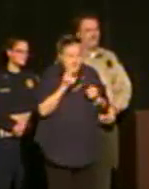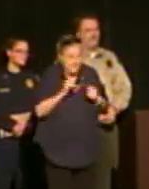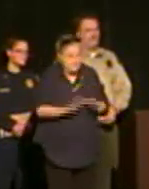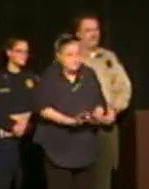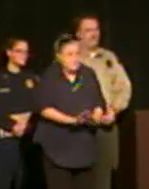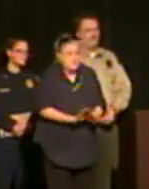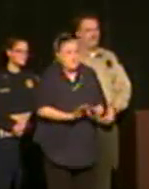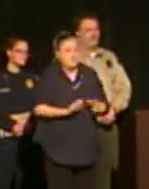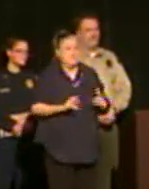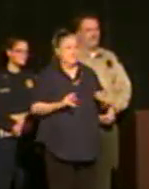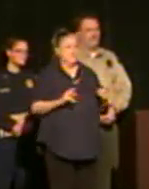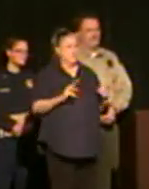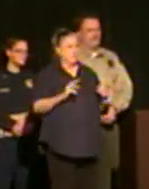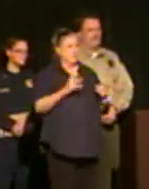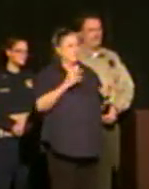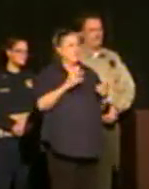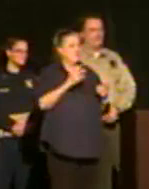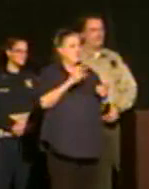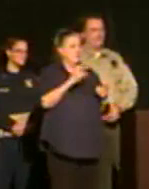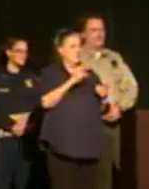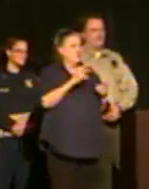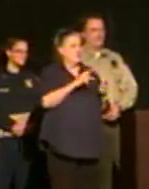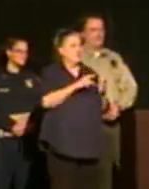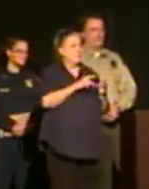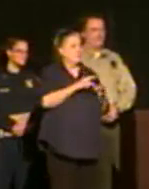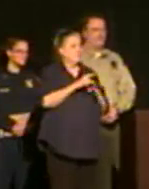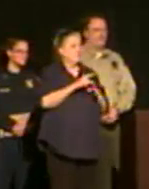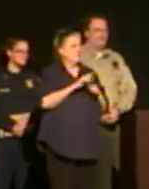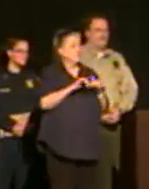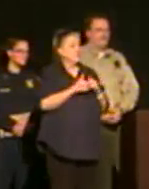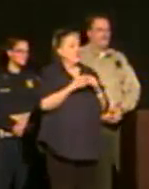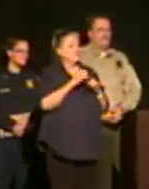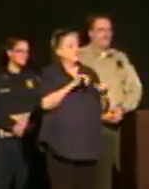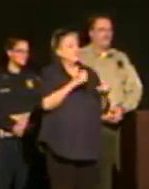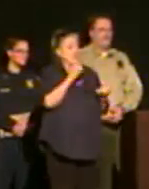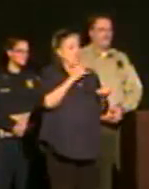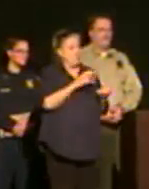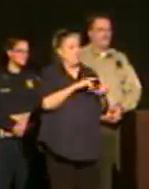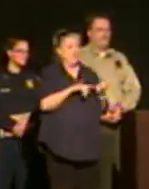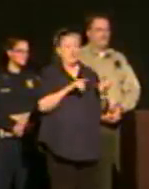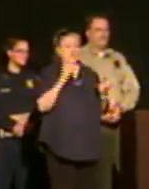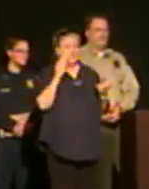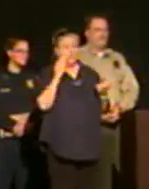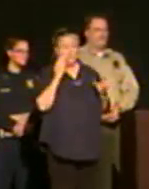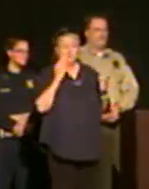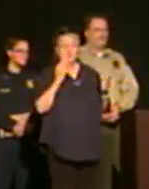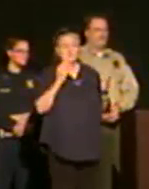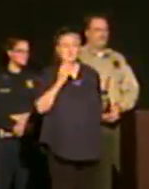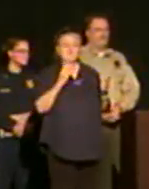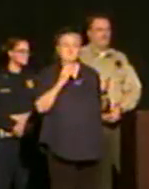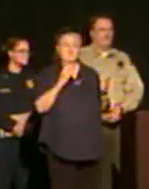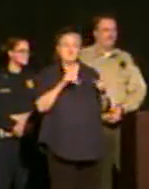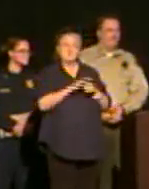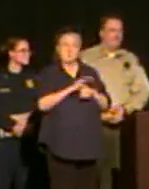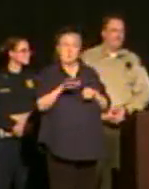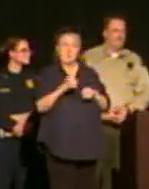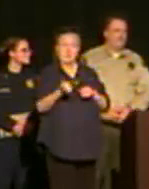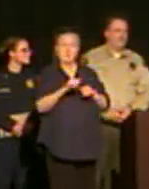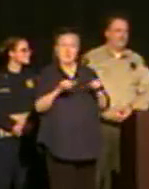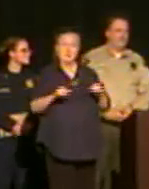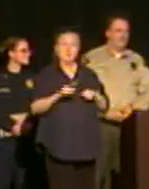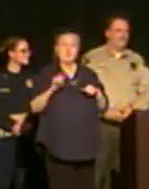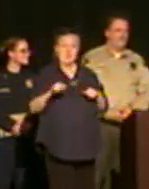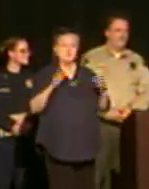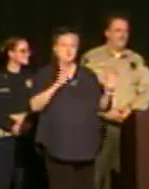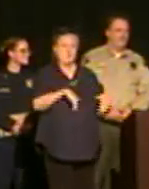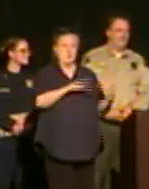warm, maybe they're professionals about how to stay warm. But you know what? This is a whole other area that needs